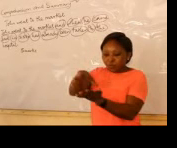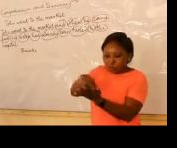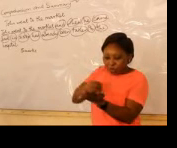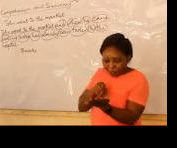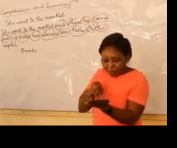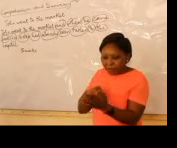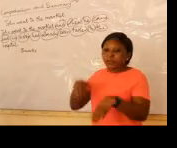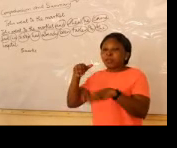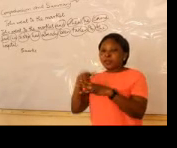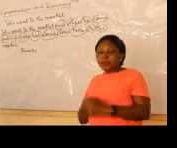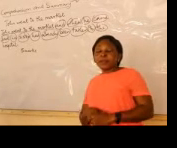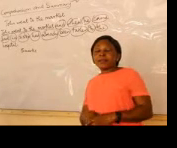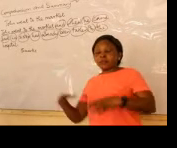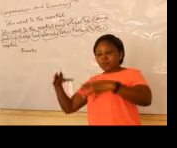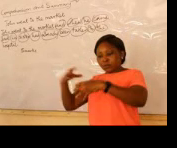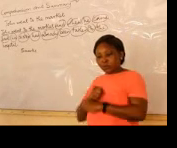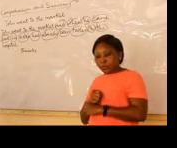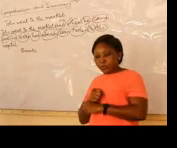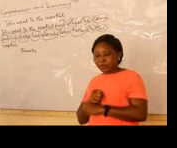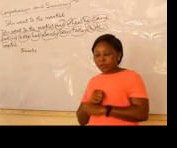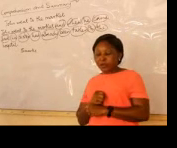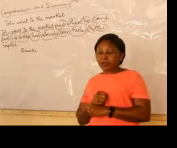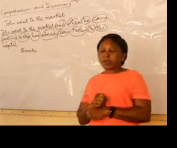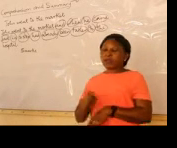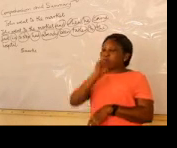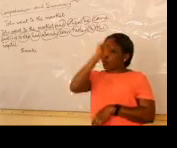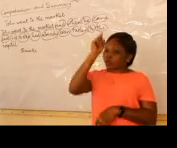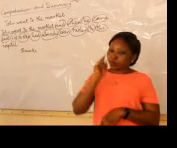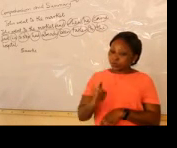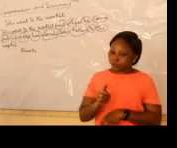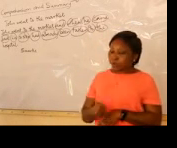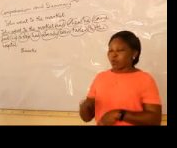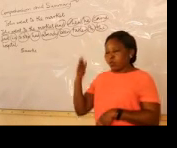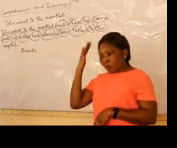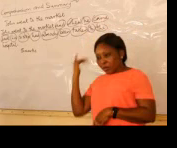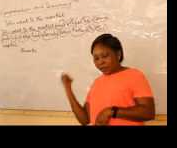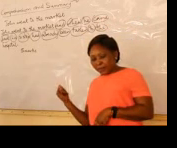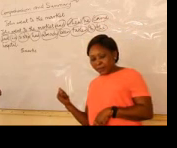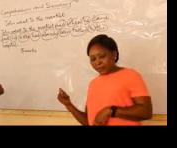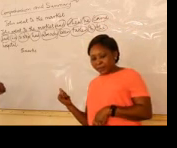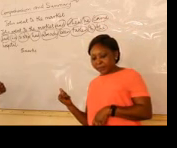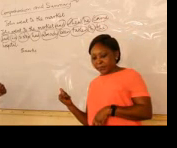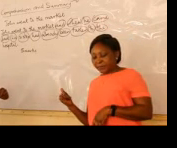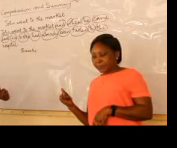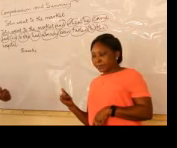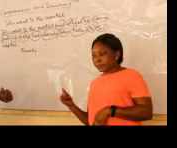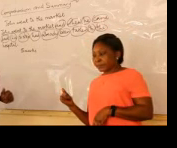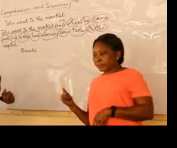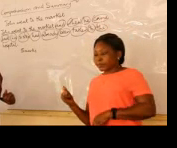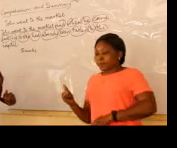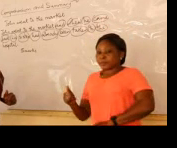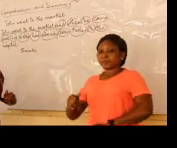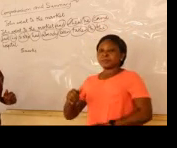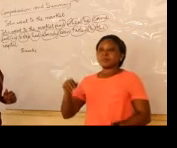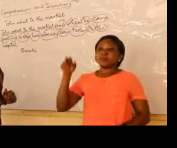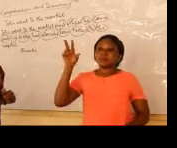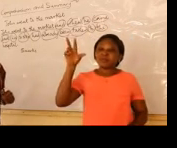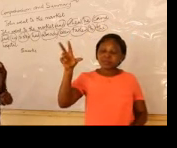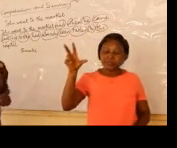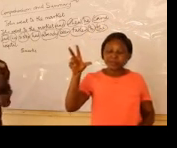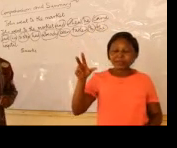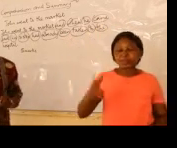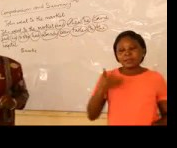in summary exercise. Why? 3 things are